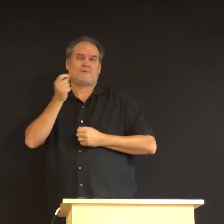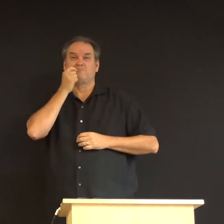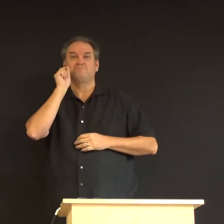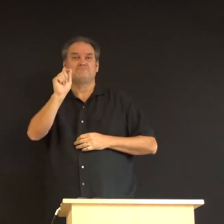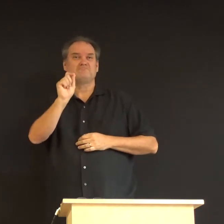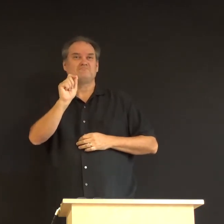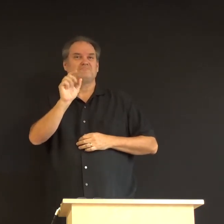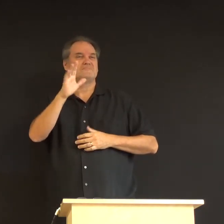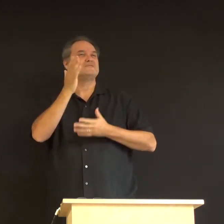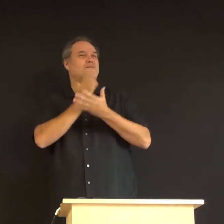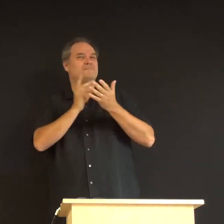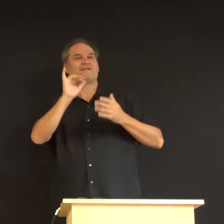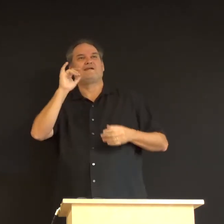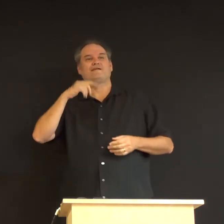and you're supporting the crime.